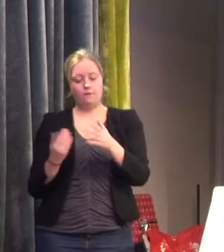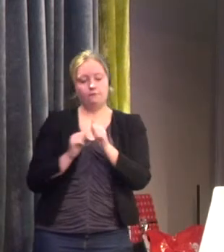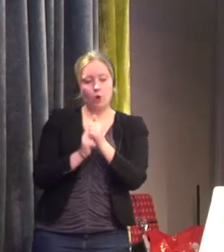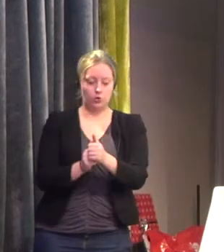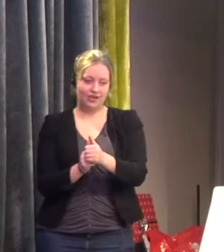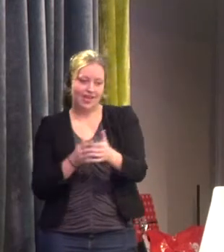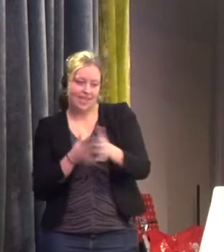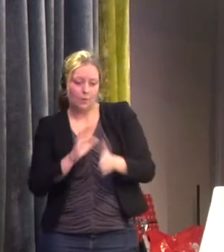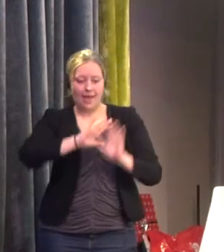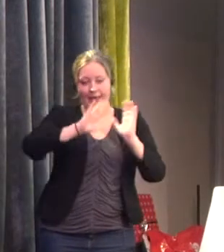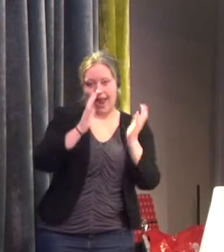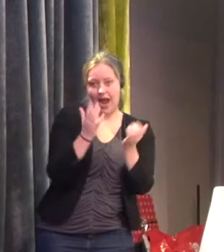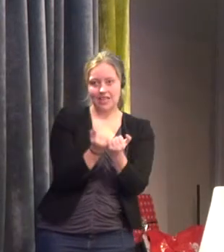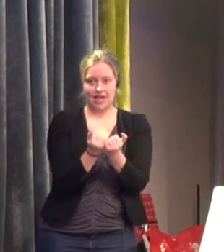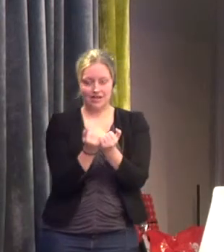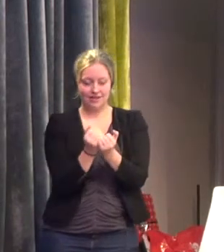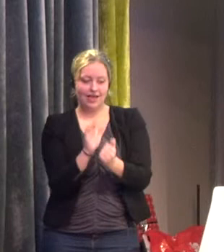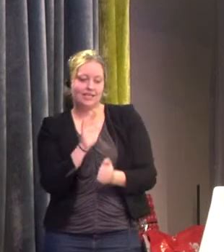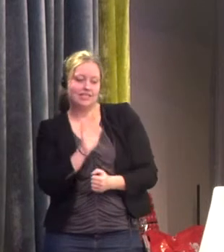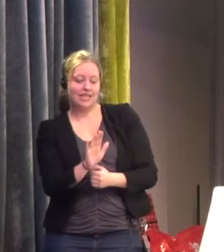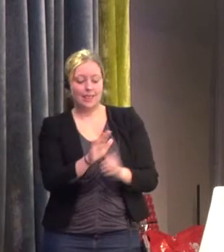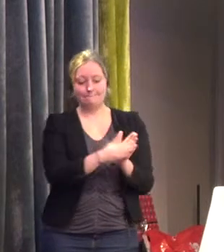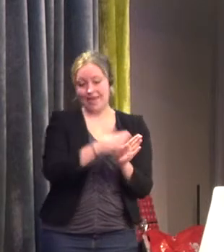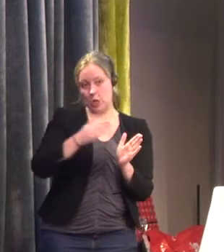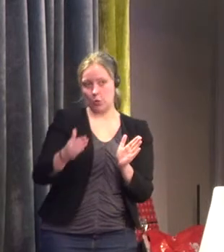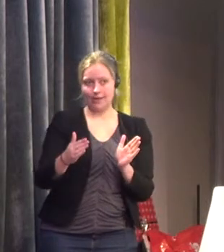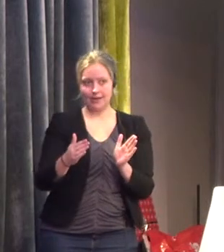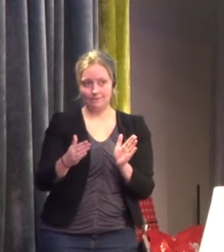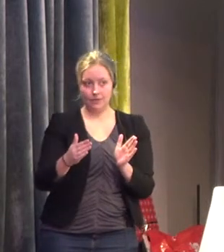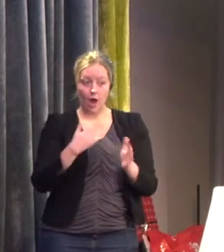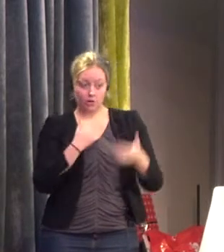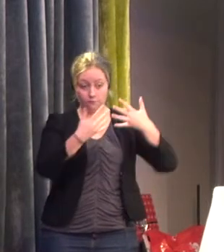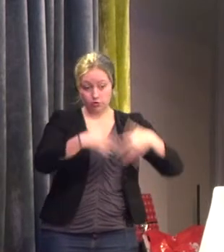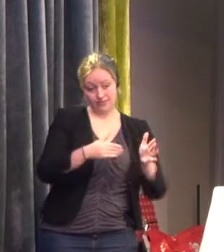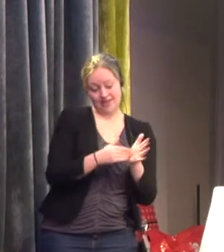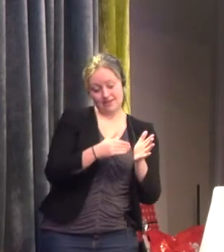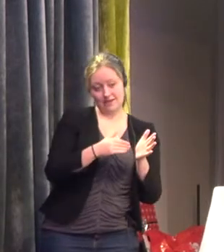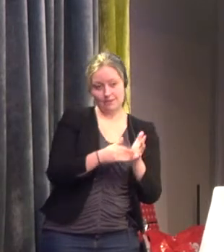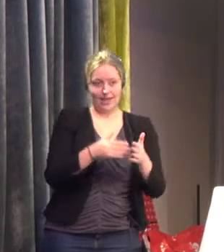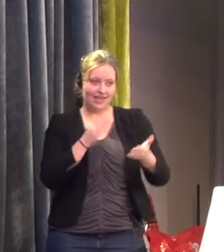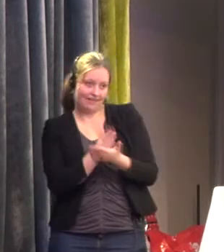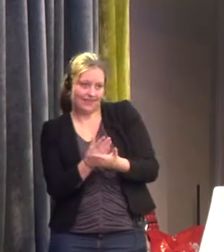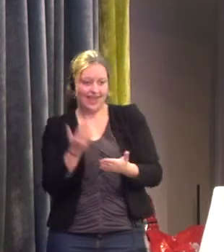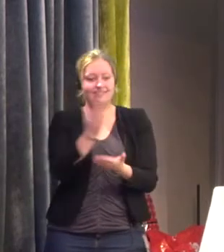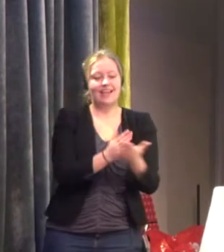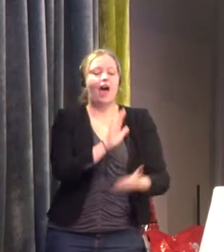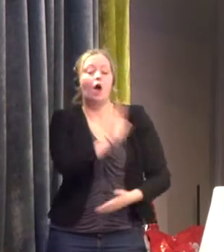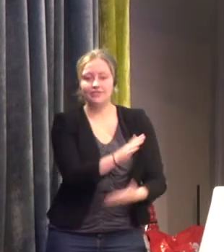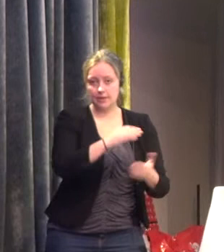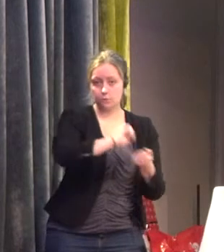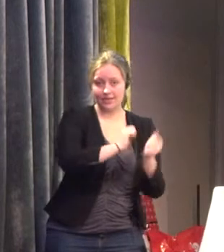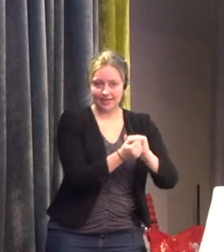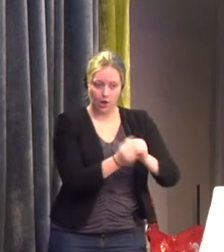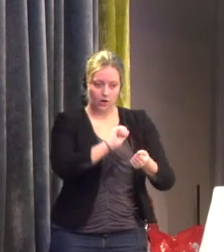Fox in Mexico. He had committed, as part of his agenda, as part of his politicking, to get his party's domination,